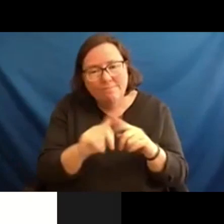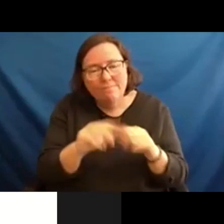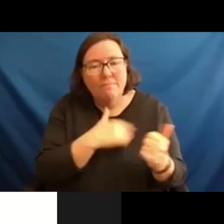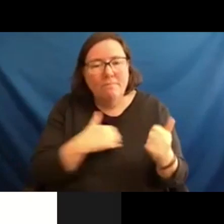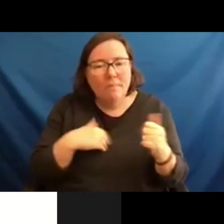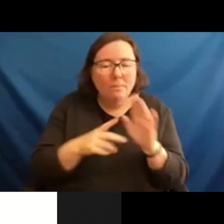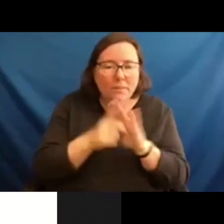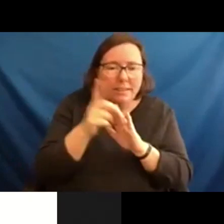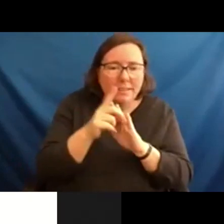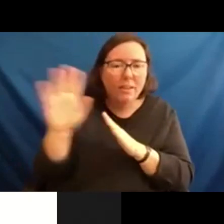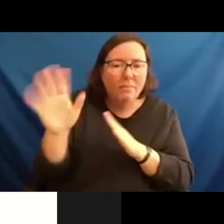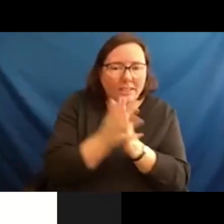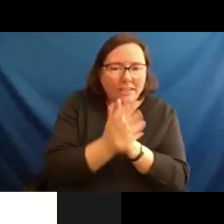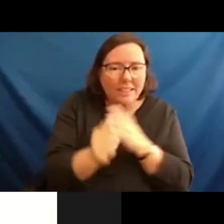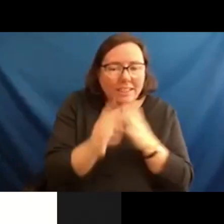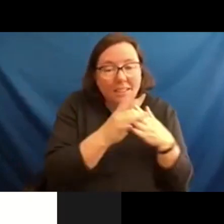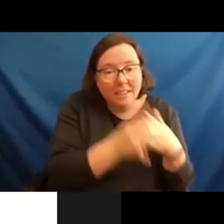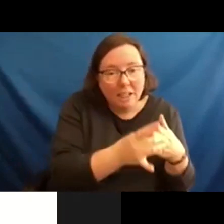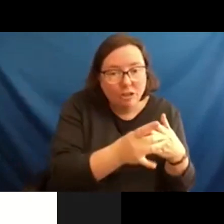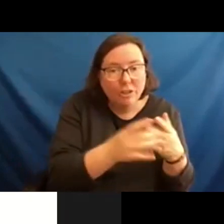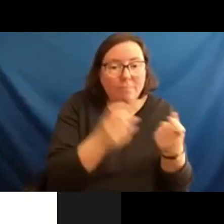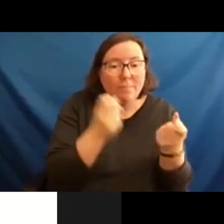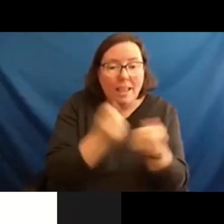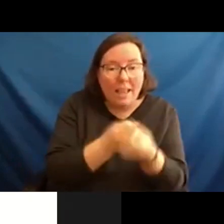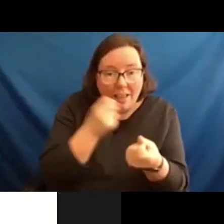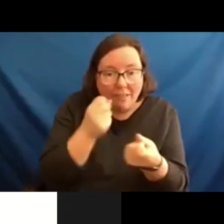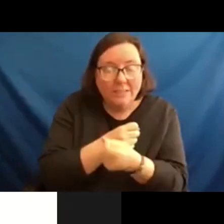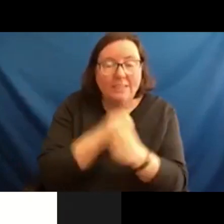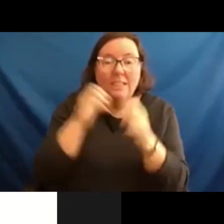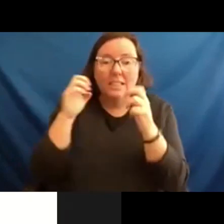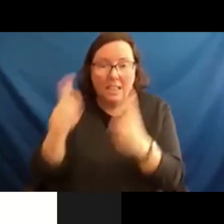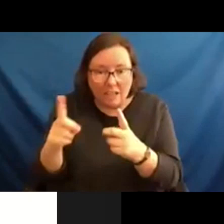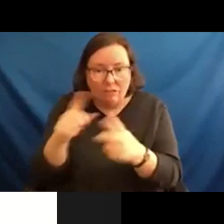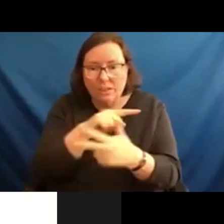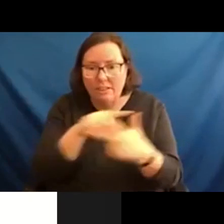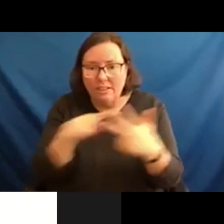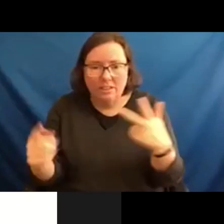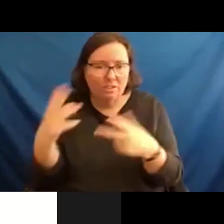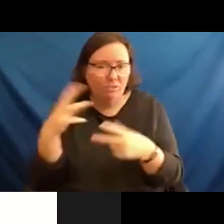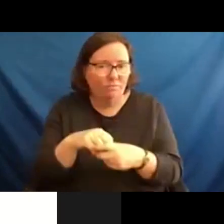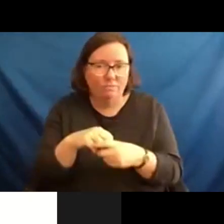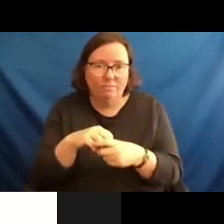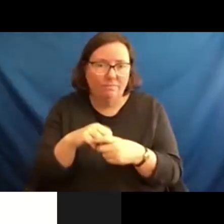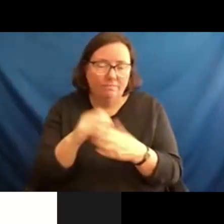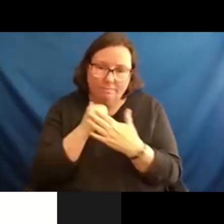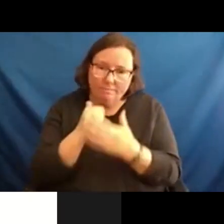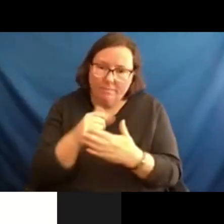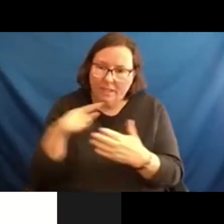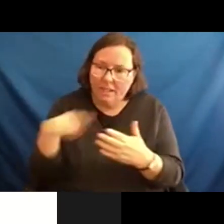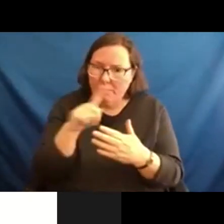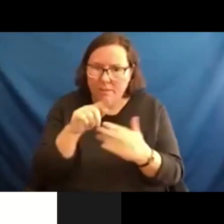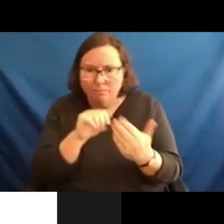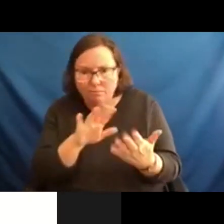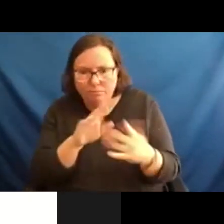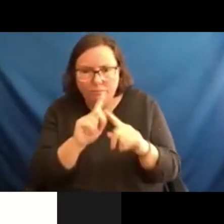leadership, advocacy, and education skills in terms of working and addressing